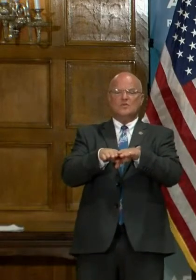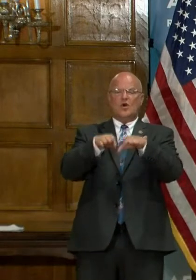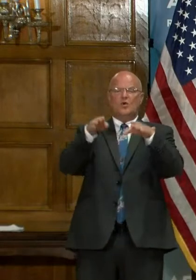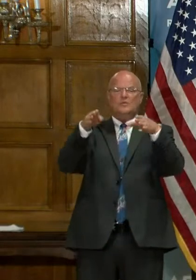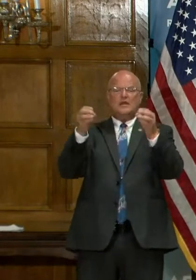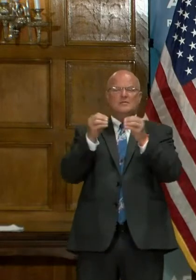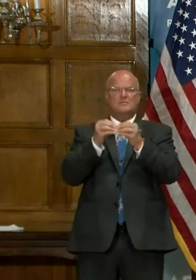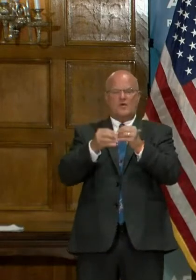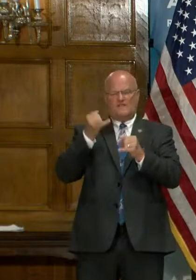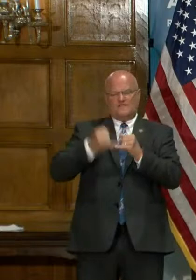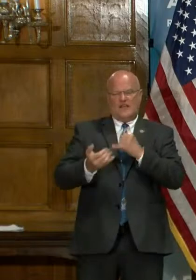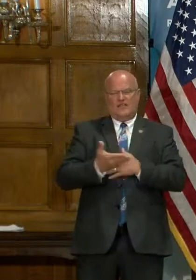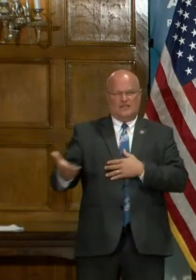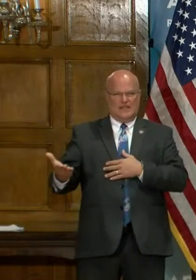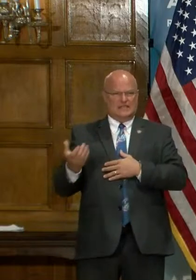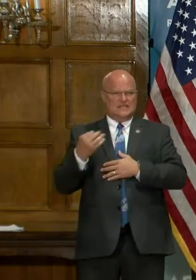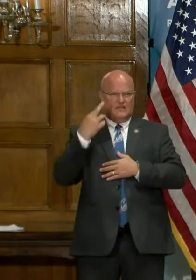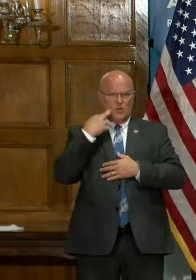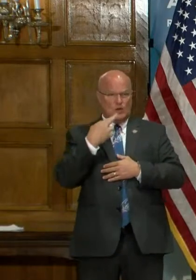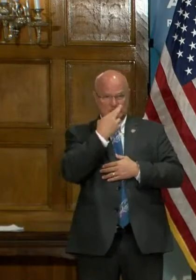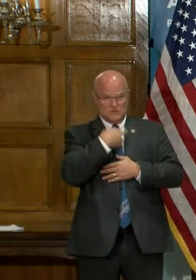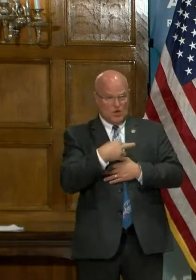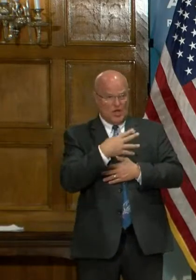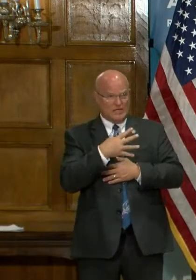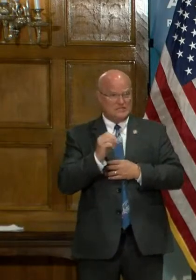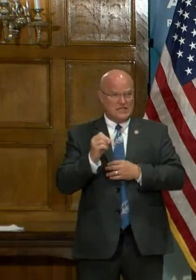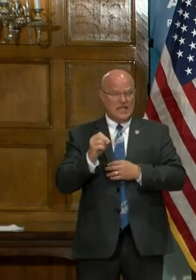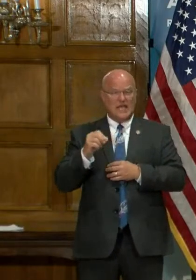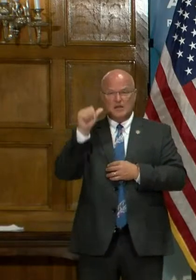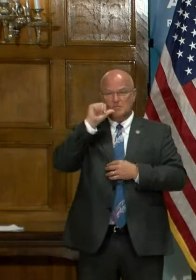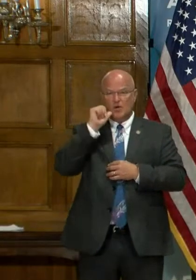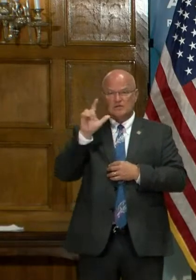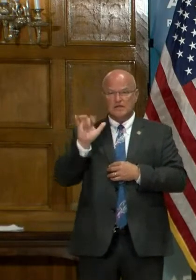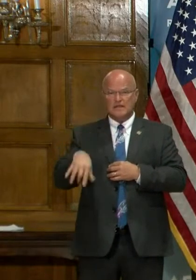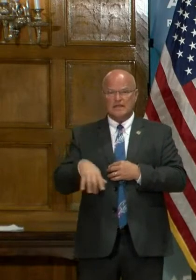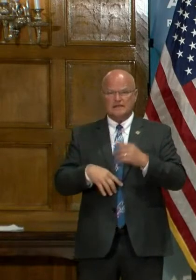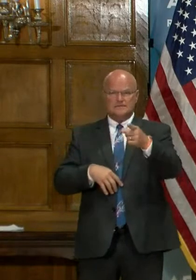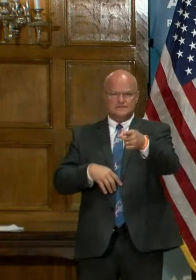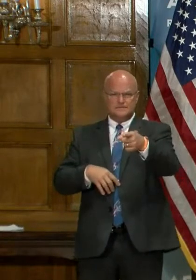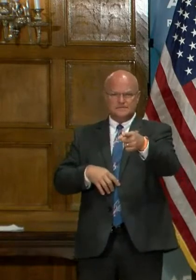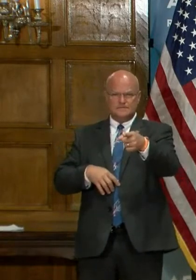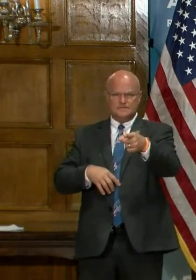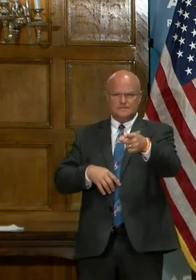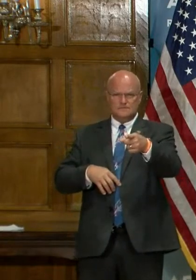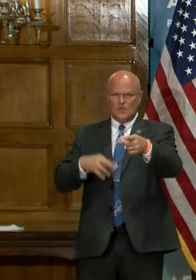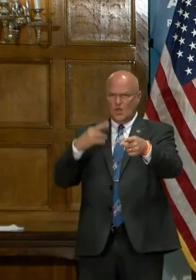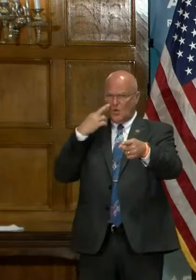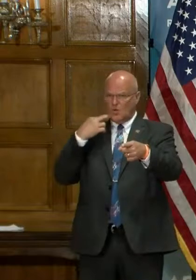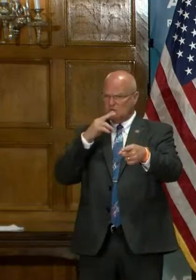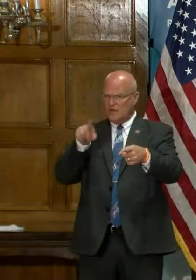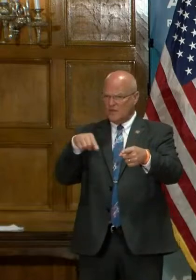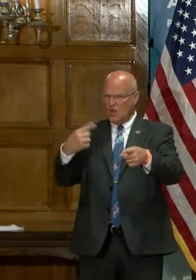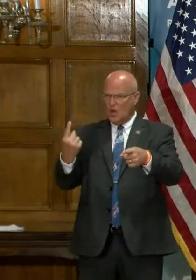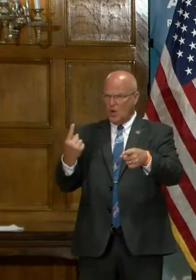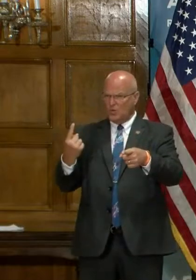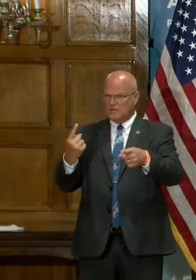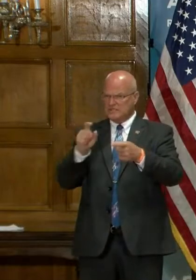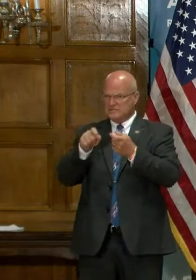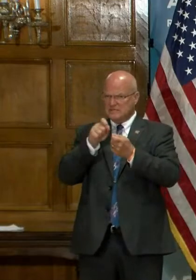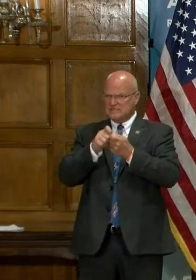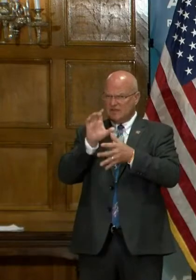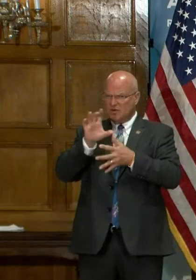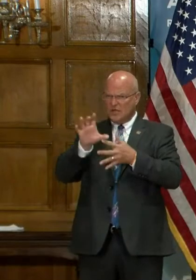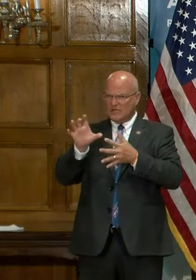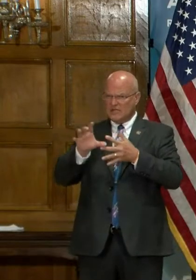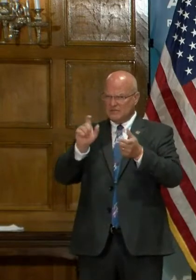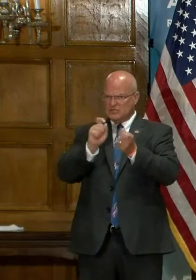those, the final elements of the restaurants and bars and so on. Yes? So restaurants, is that the only specific